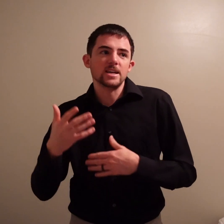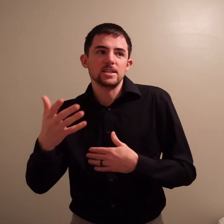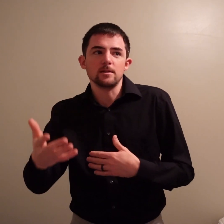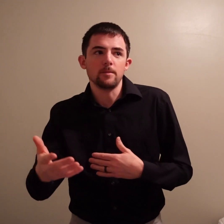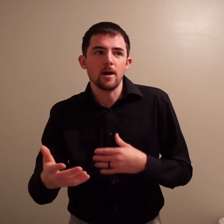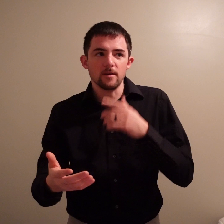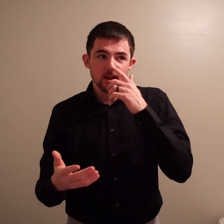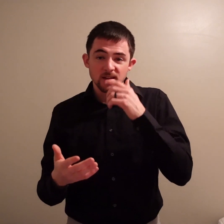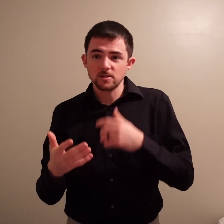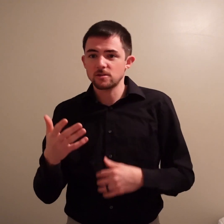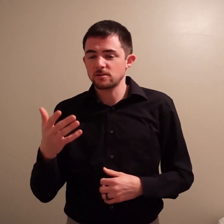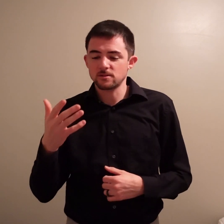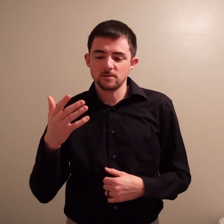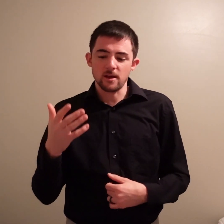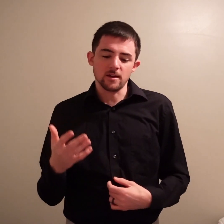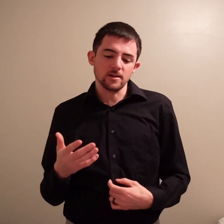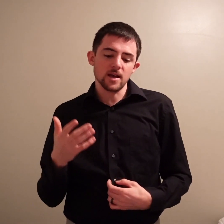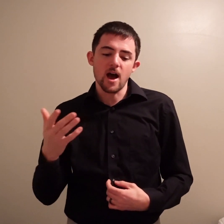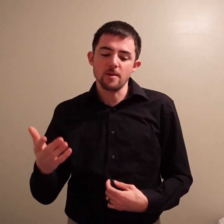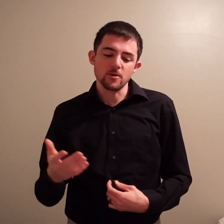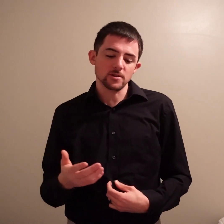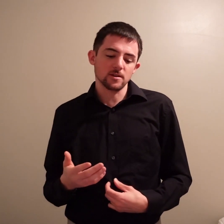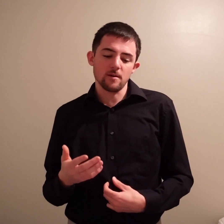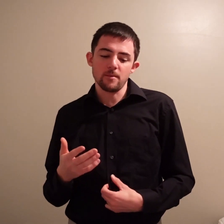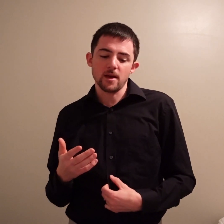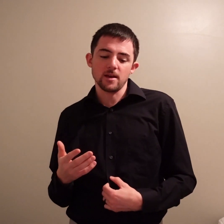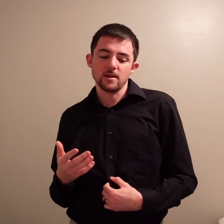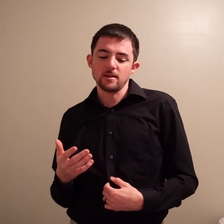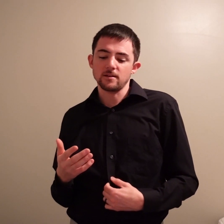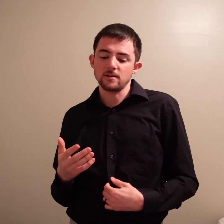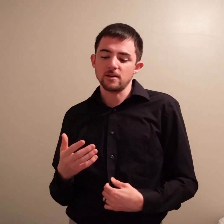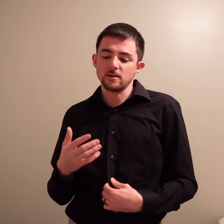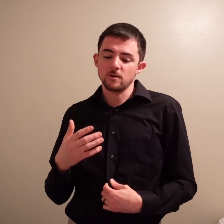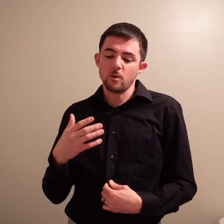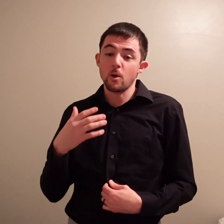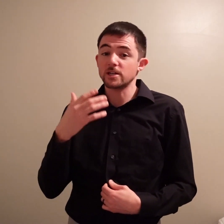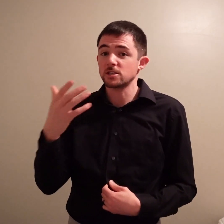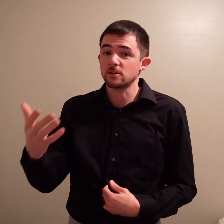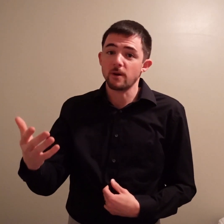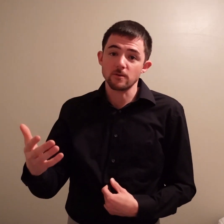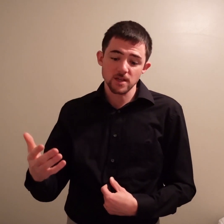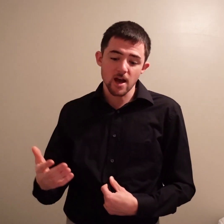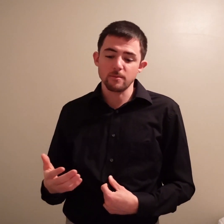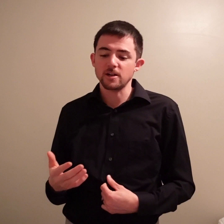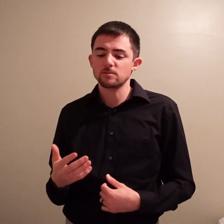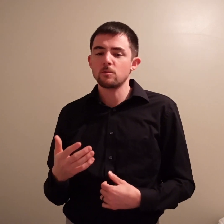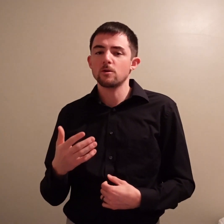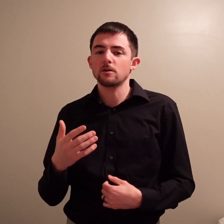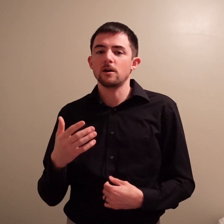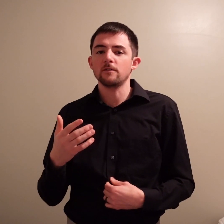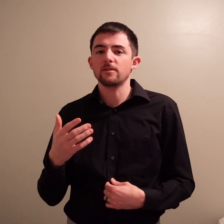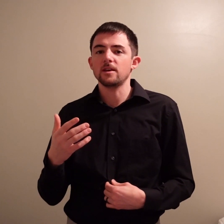asking about a time, or it's not begging a question about time, but it's more of thinking